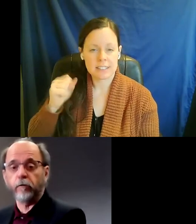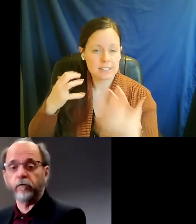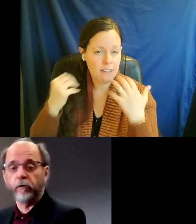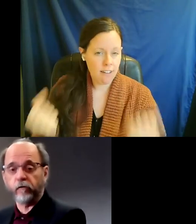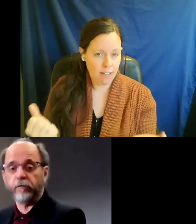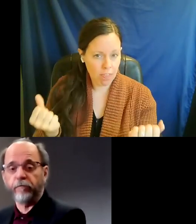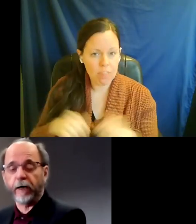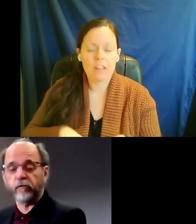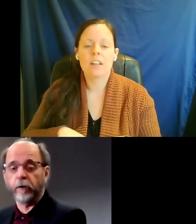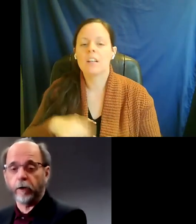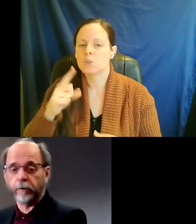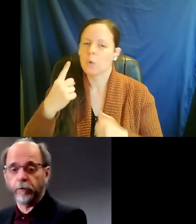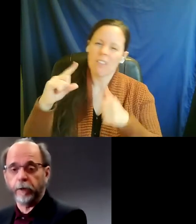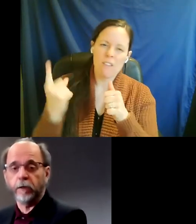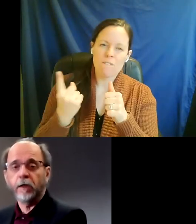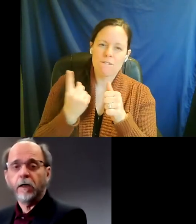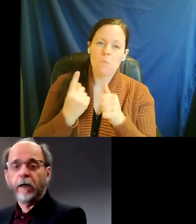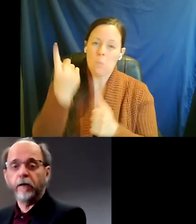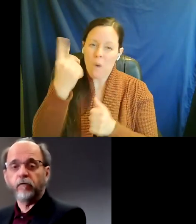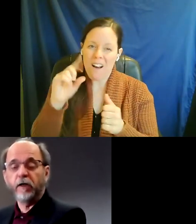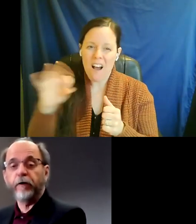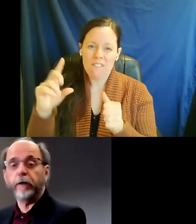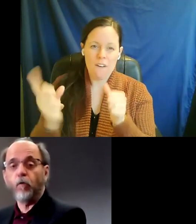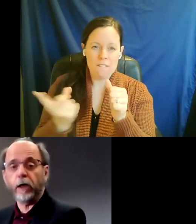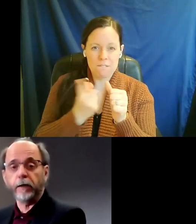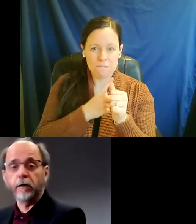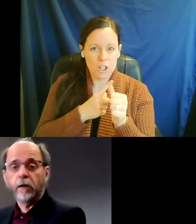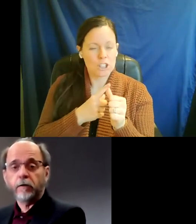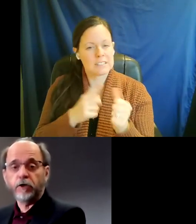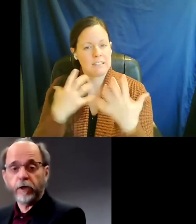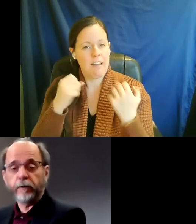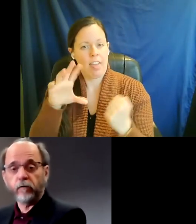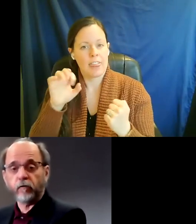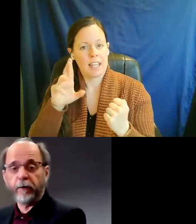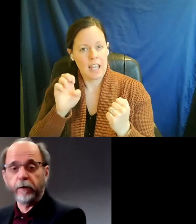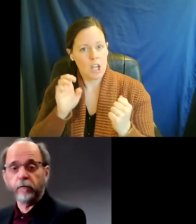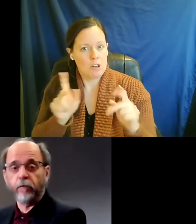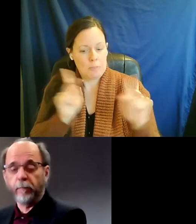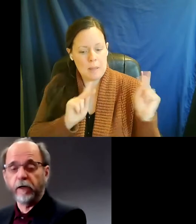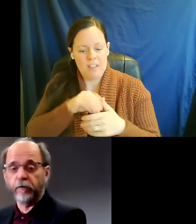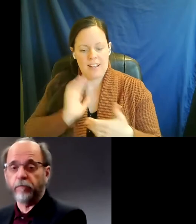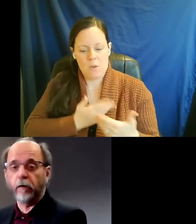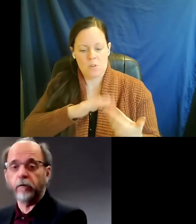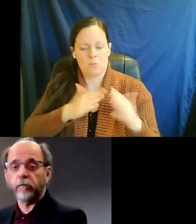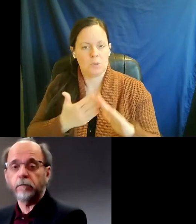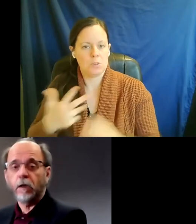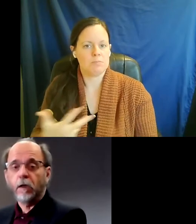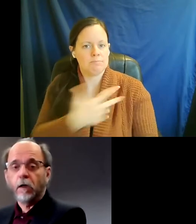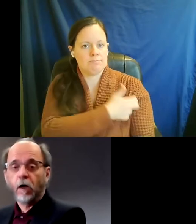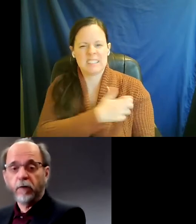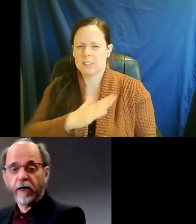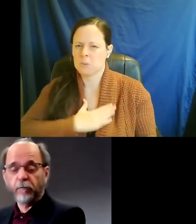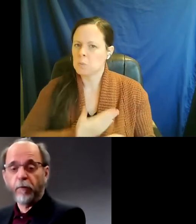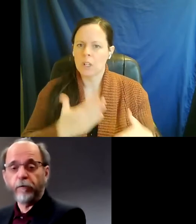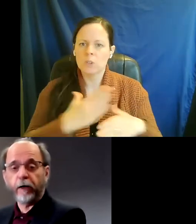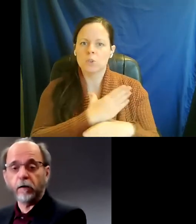healthcare workers to receive the vaccine in our community and has been very willing to share his experience for the benefit of others.